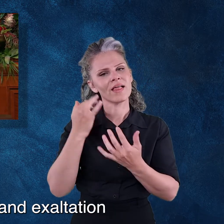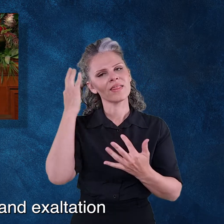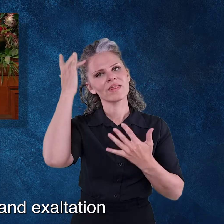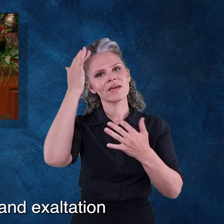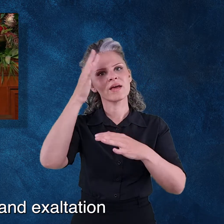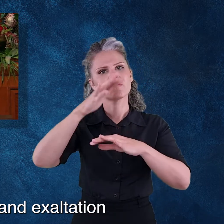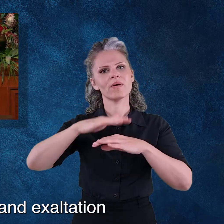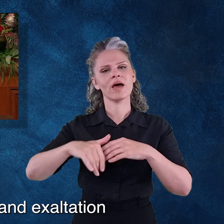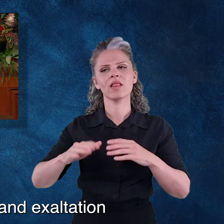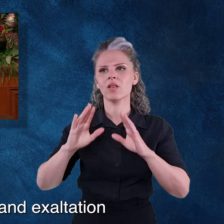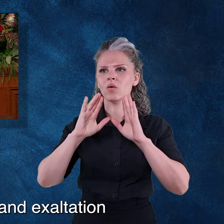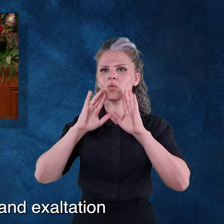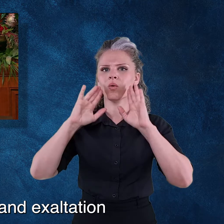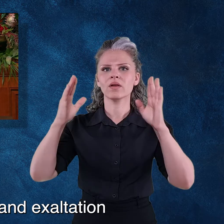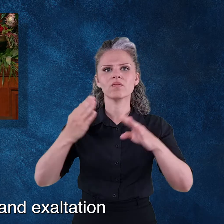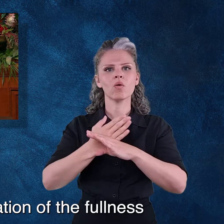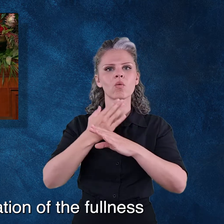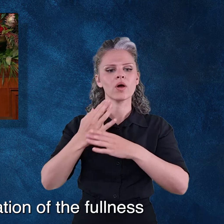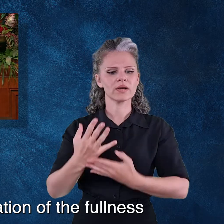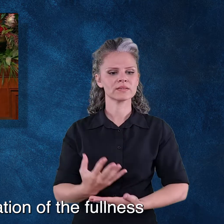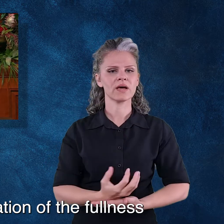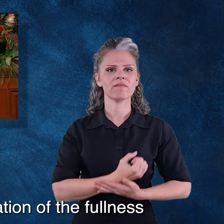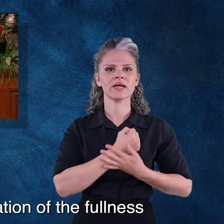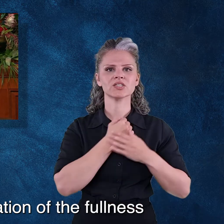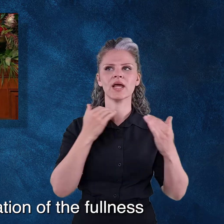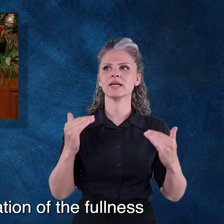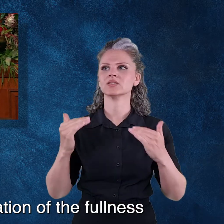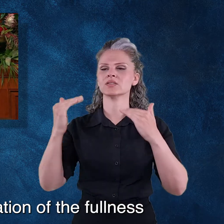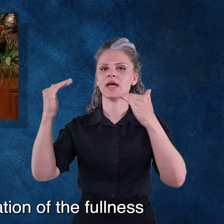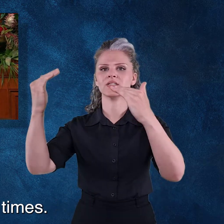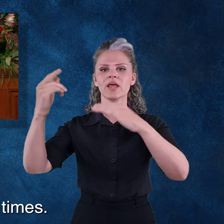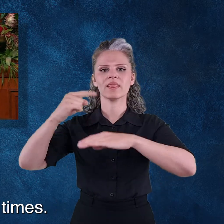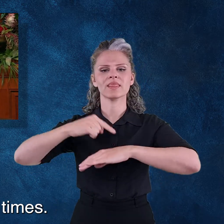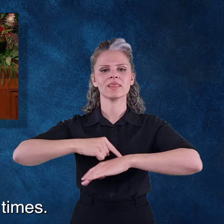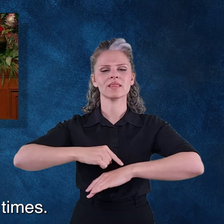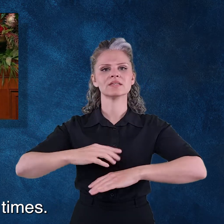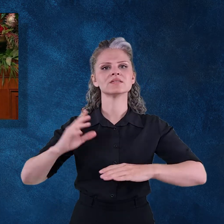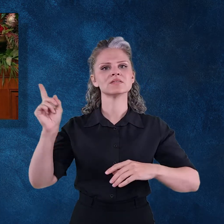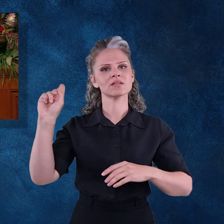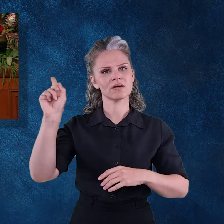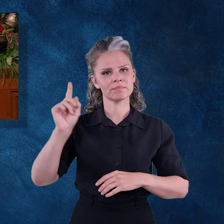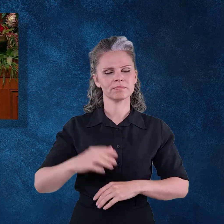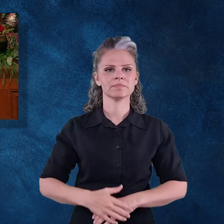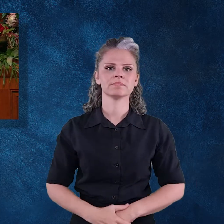salvation and exaltation in the dispensation of the fullness of times.